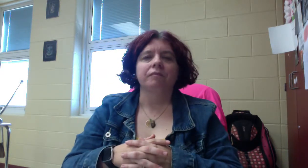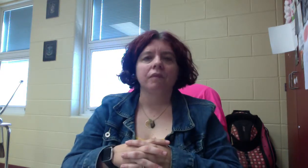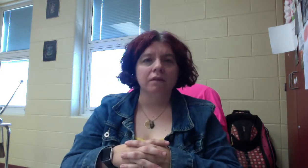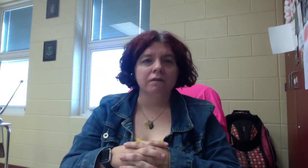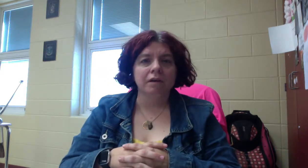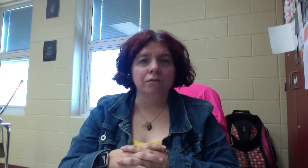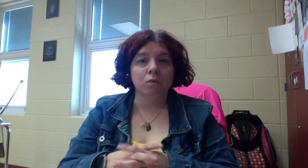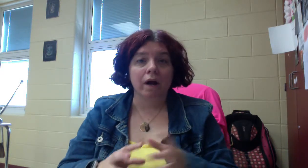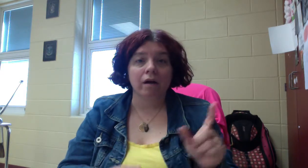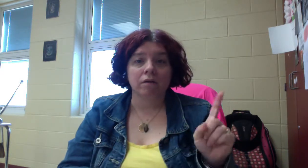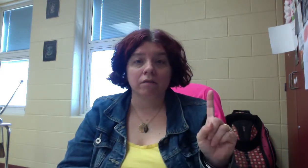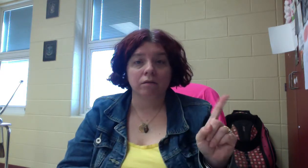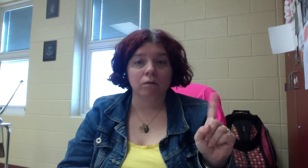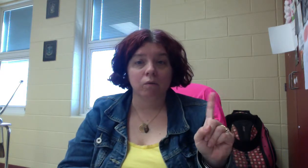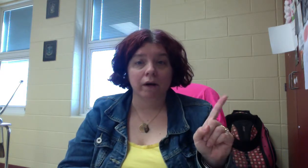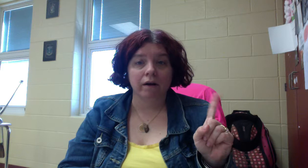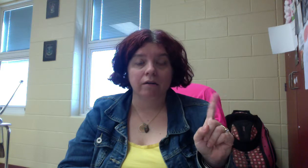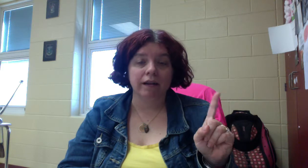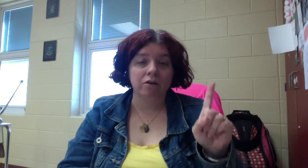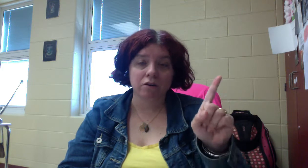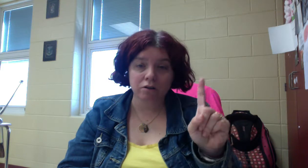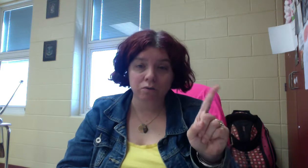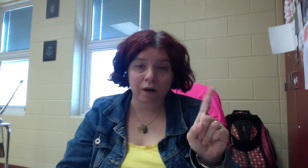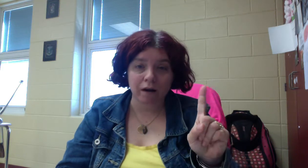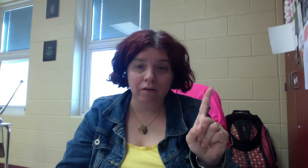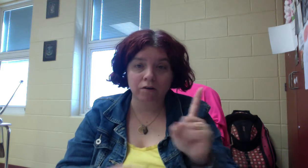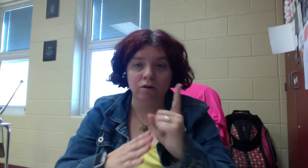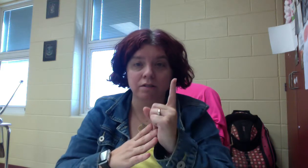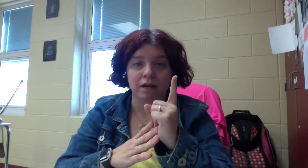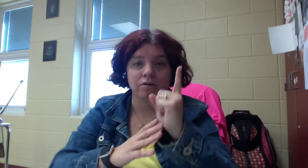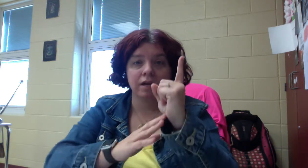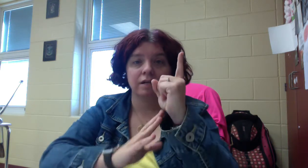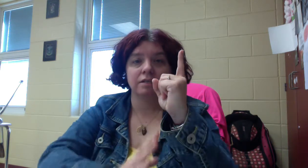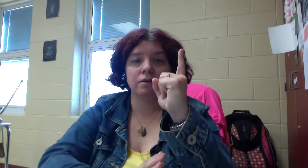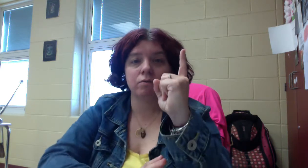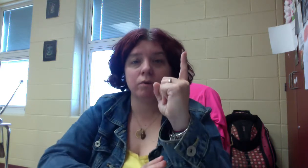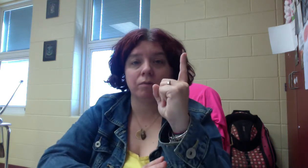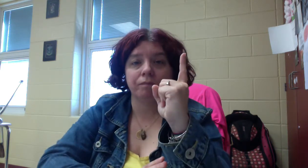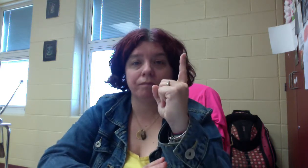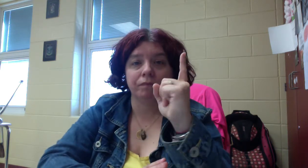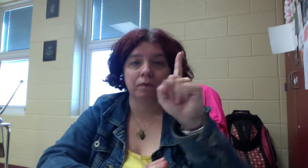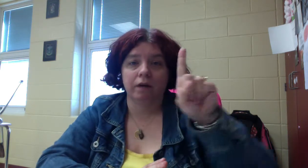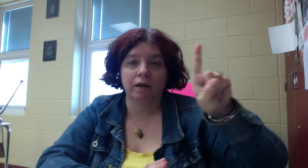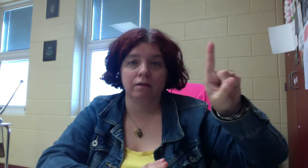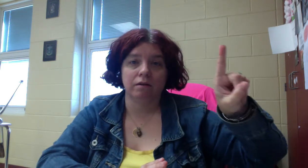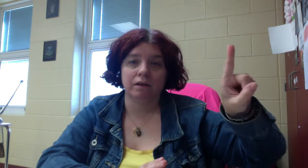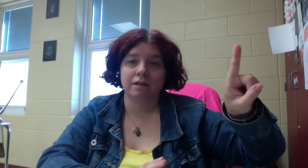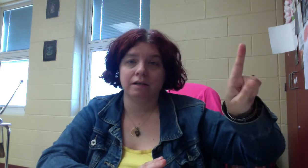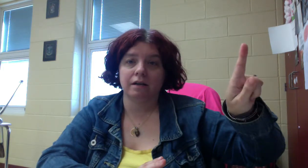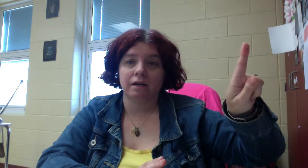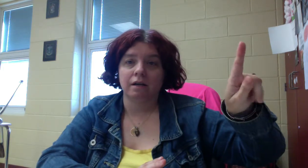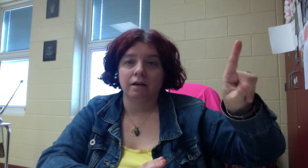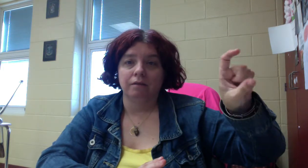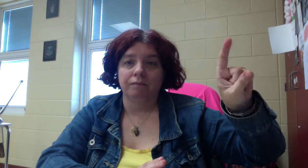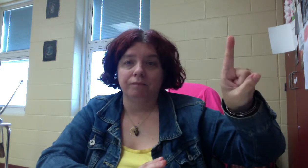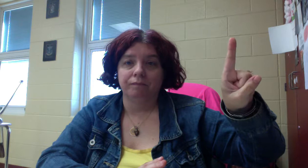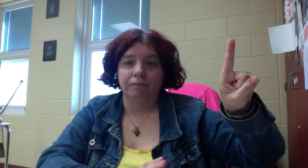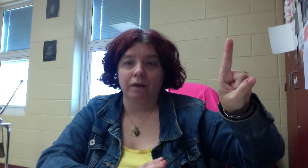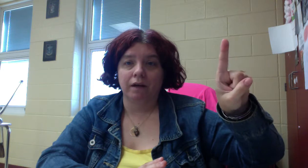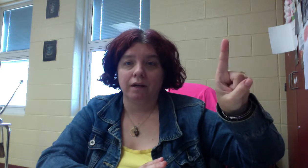A sign for where. Where. Now you can do where. Notice how you can't see through. Okay, and look on that side. Okay, you can't